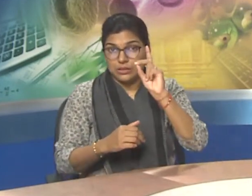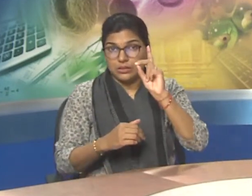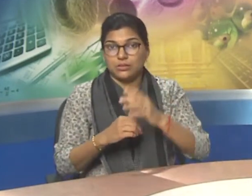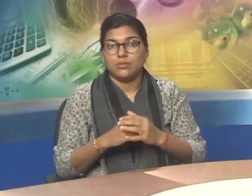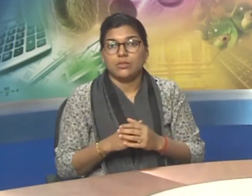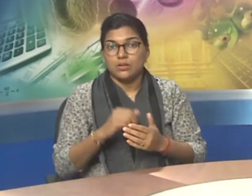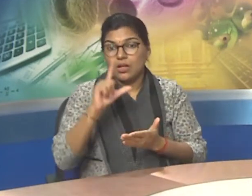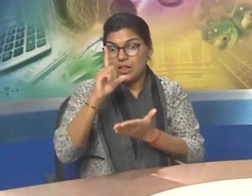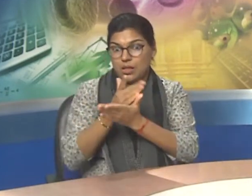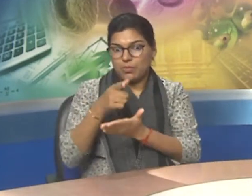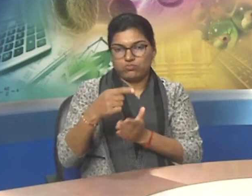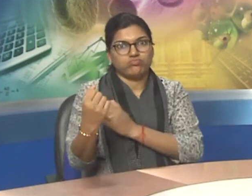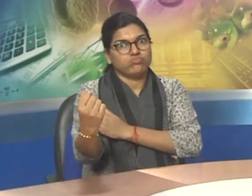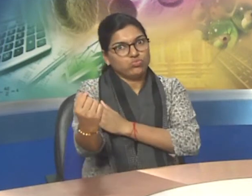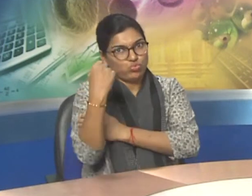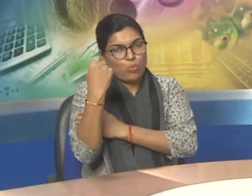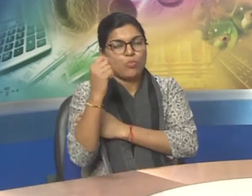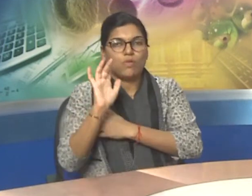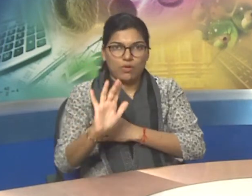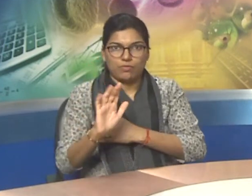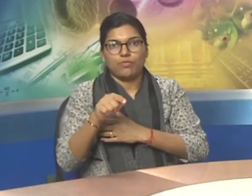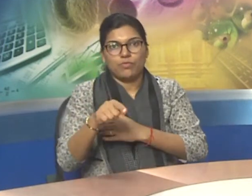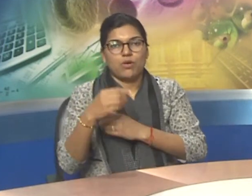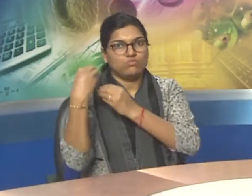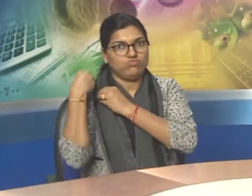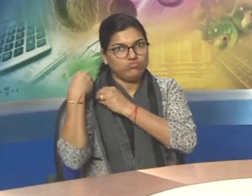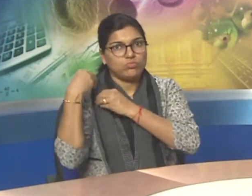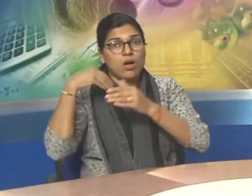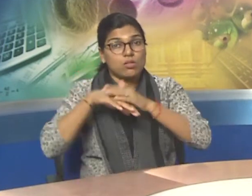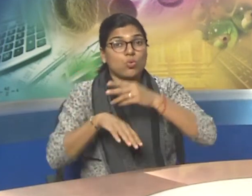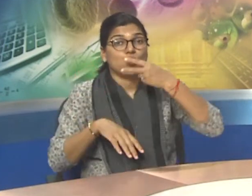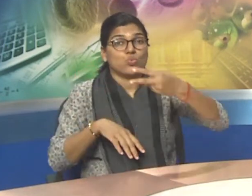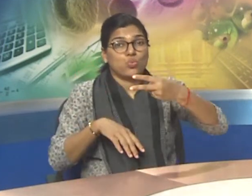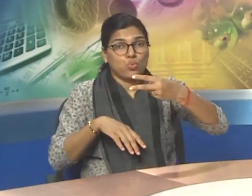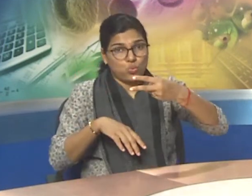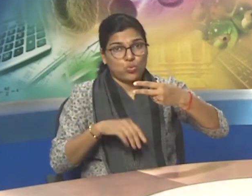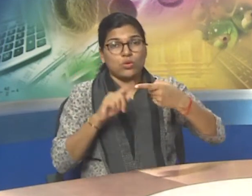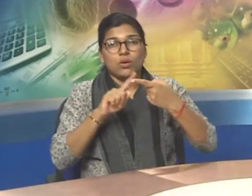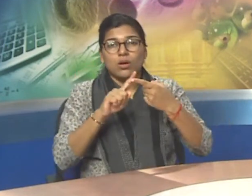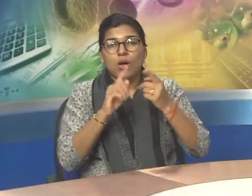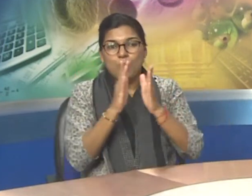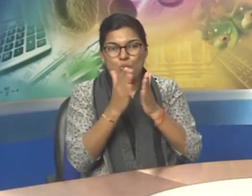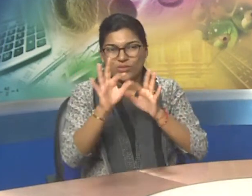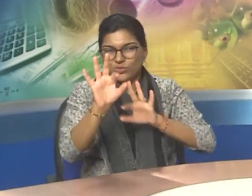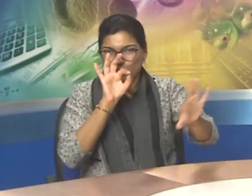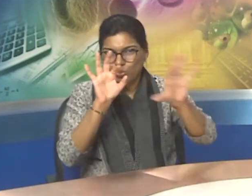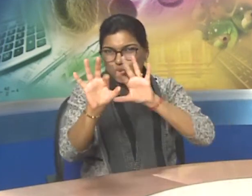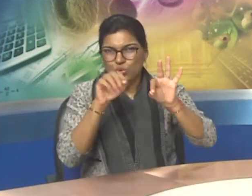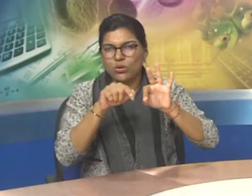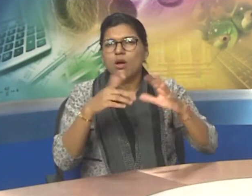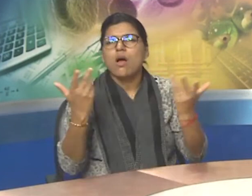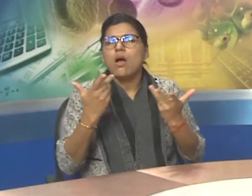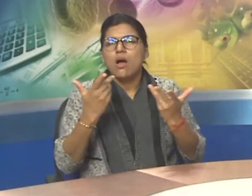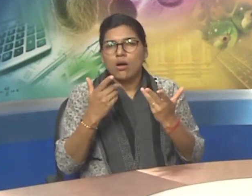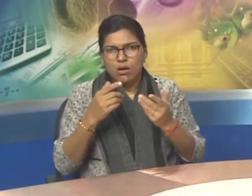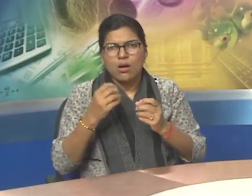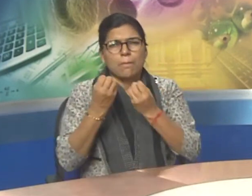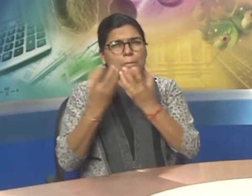Now this is the second implication of the second law. It explains that